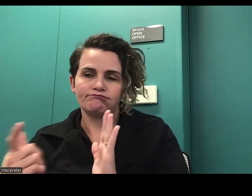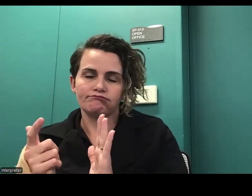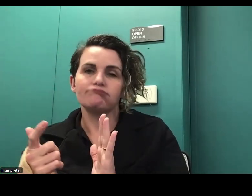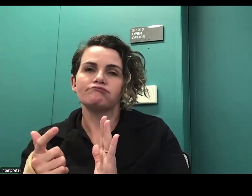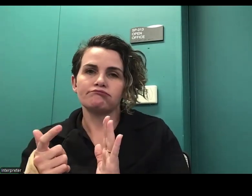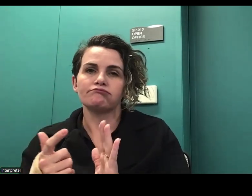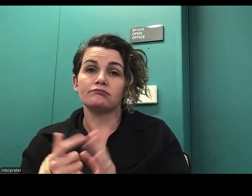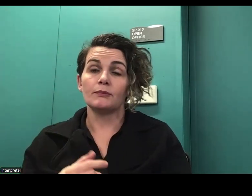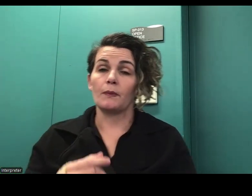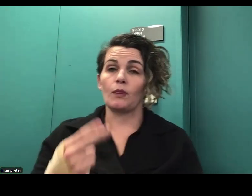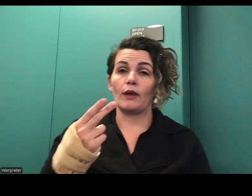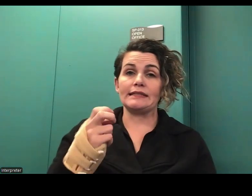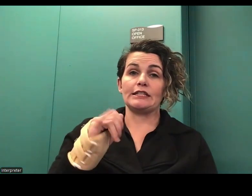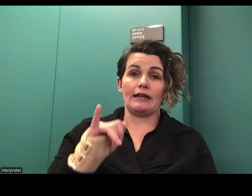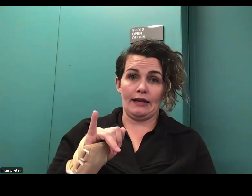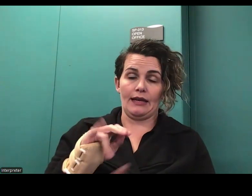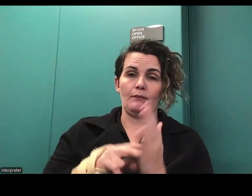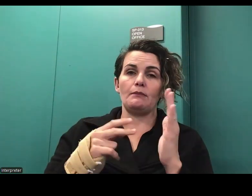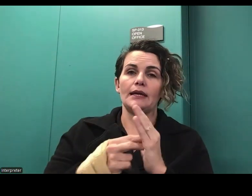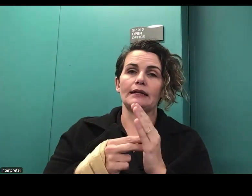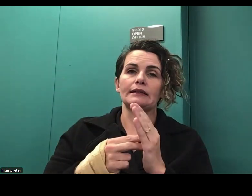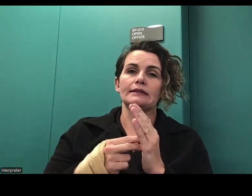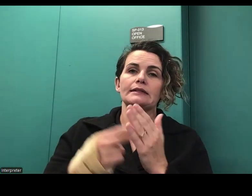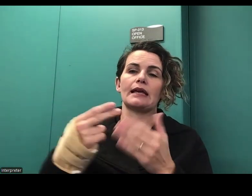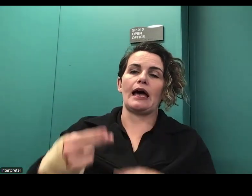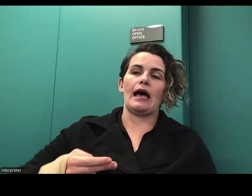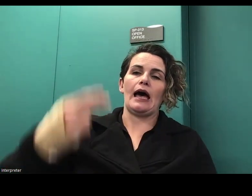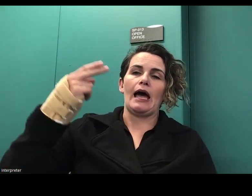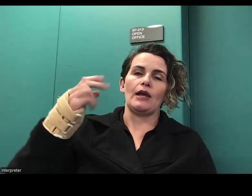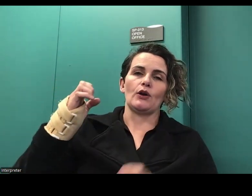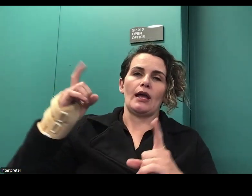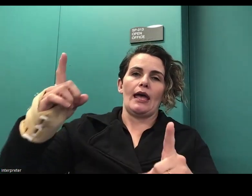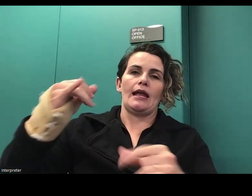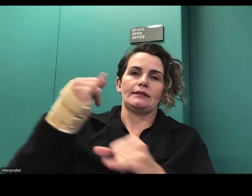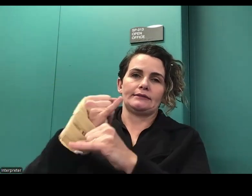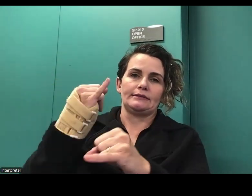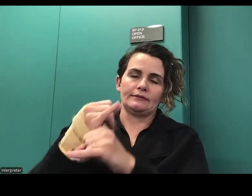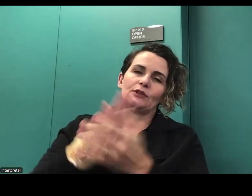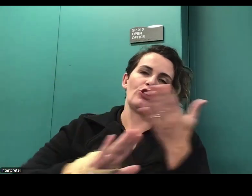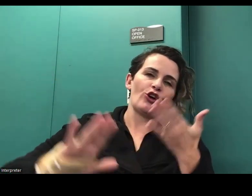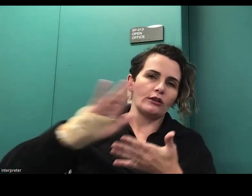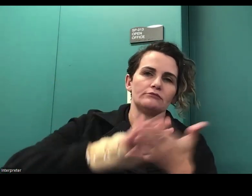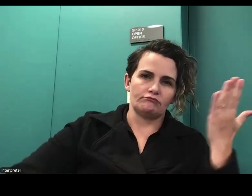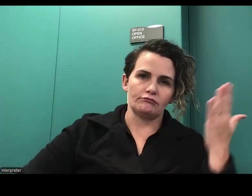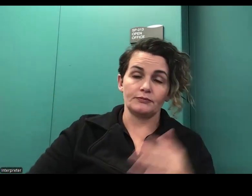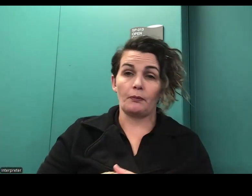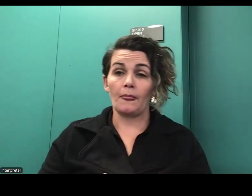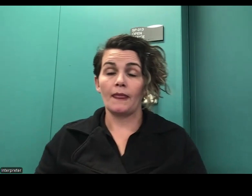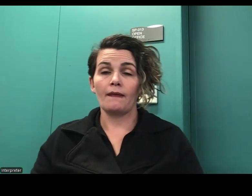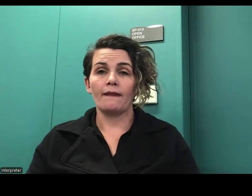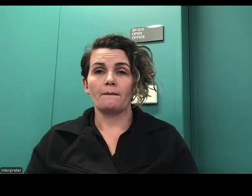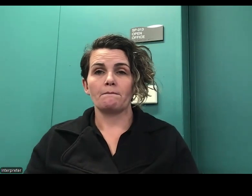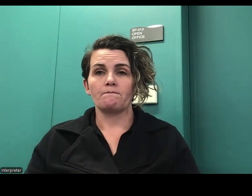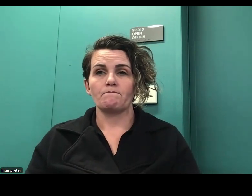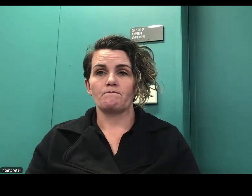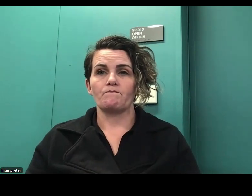And also HEIs, so that's your higher ed institutions, and LEAs, local education agencies, that means